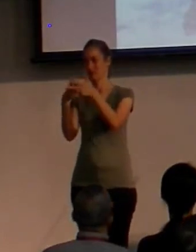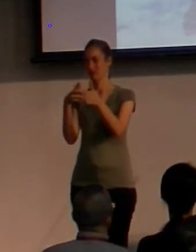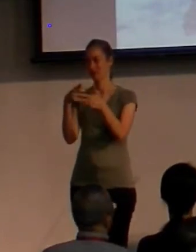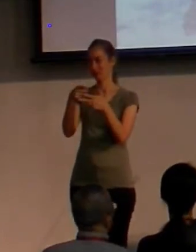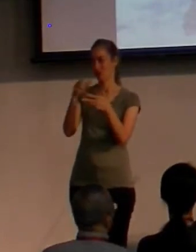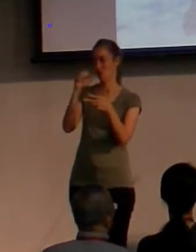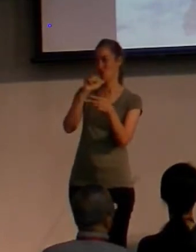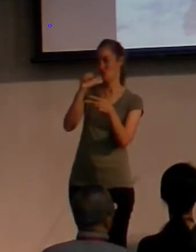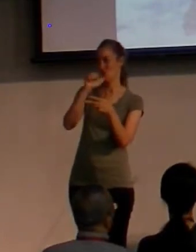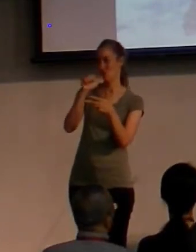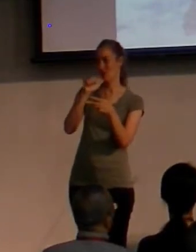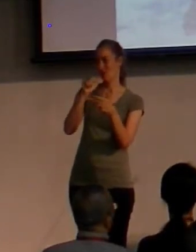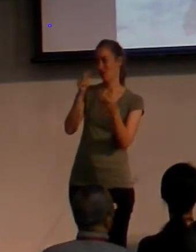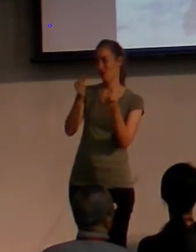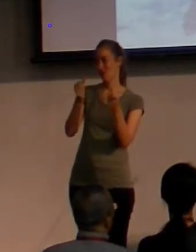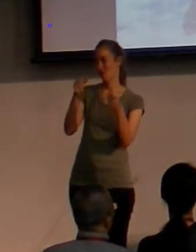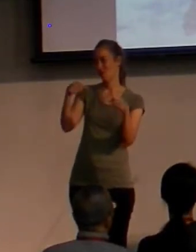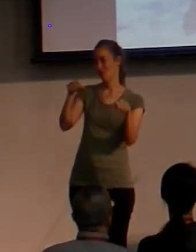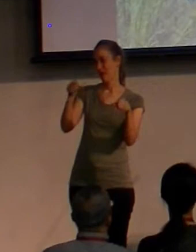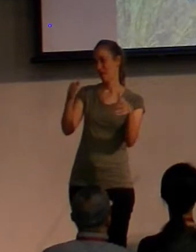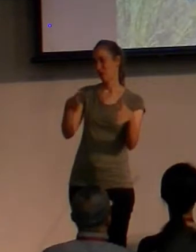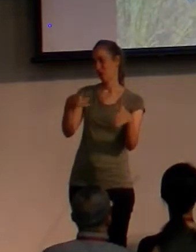alcoholized, and so